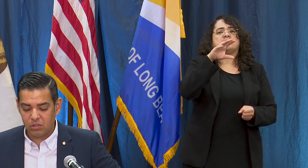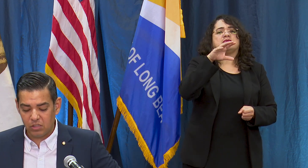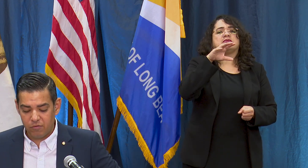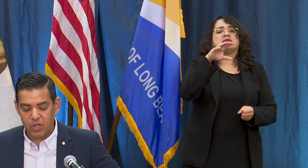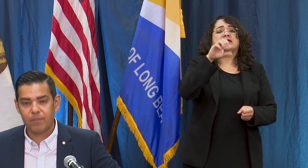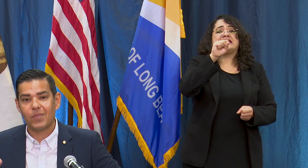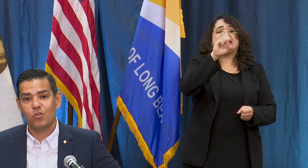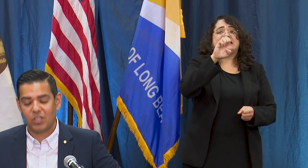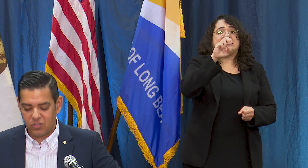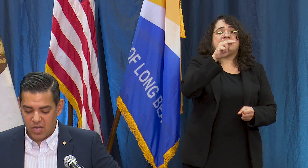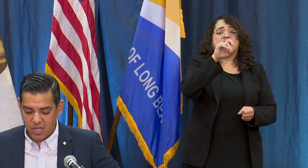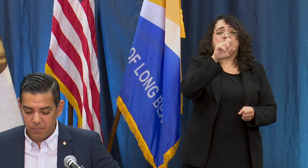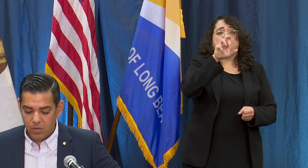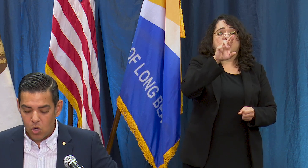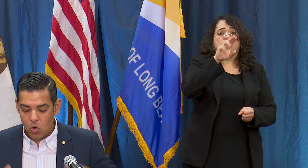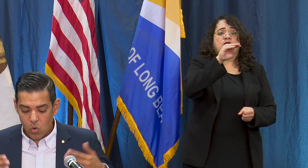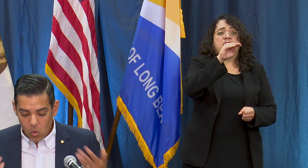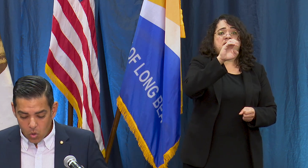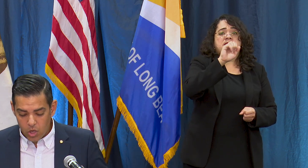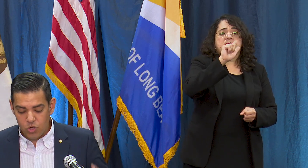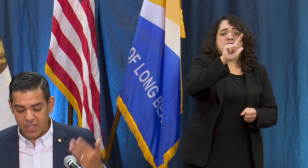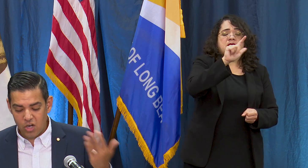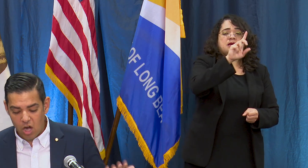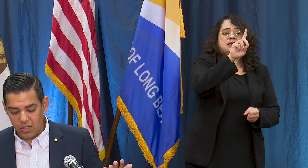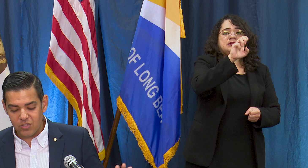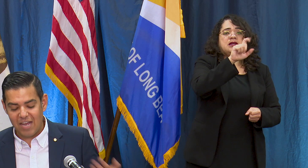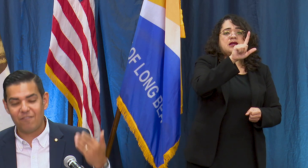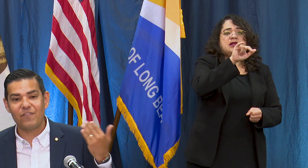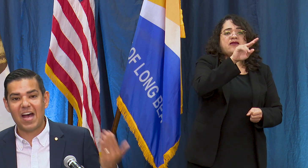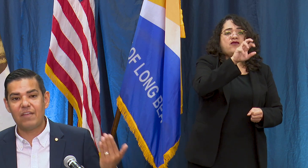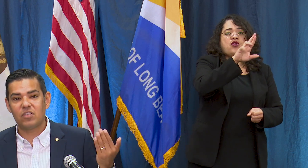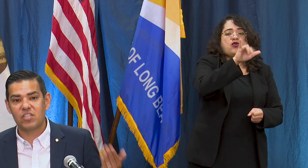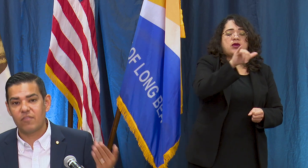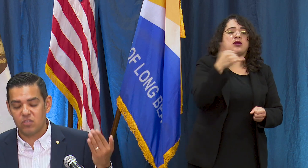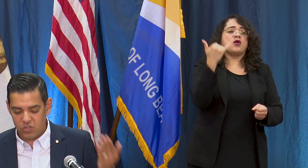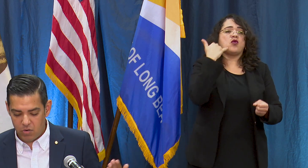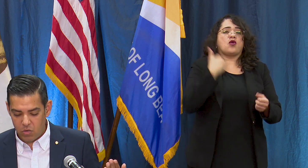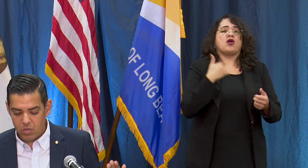longbeach.gov/senior meal delivery, and you can sign up. Or you can call us at